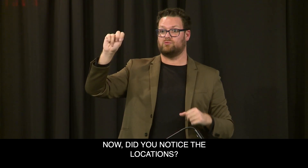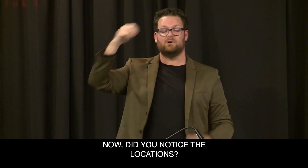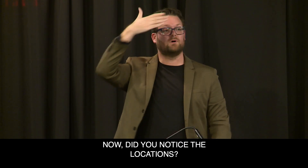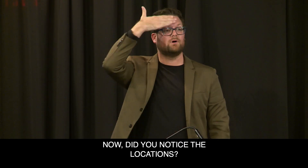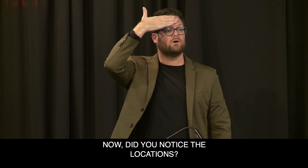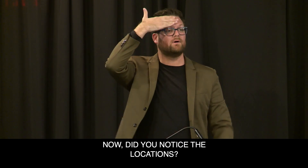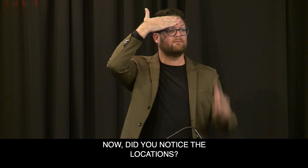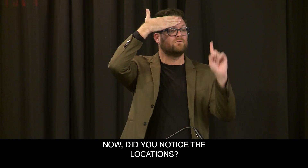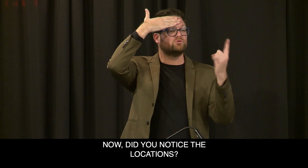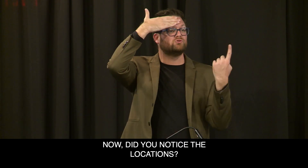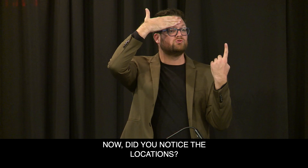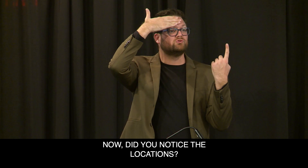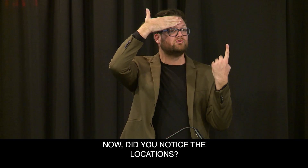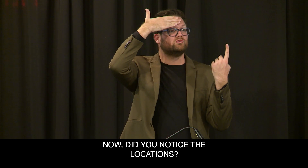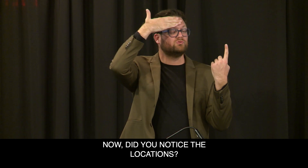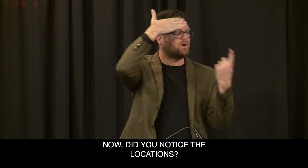Now, did you notice the locations?